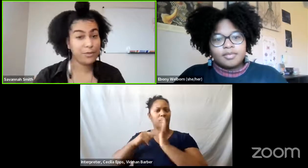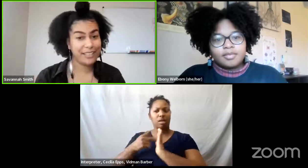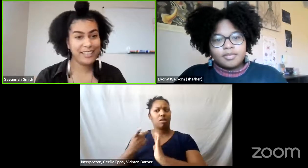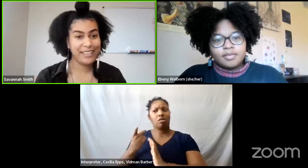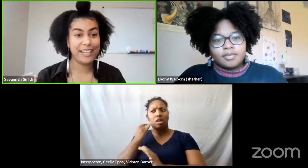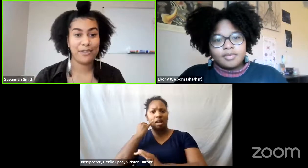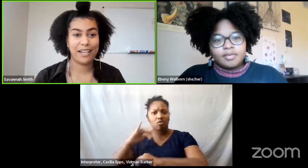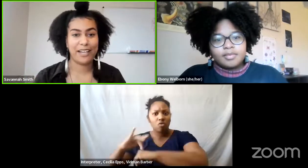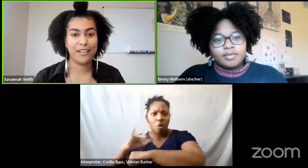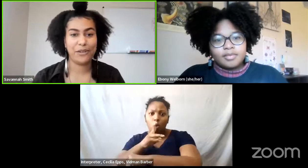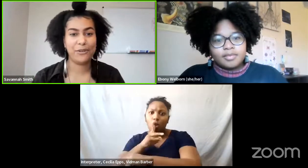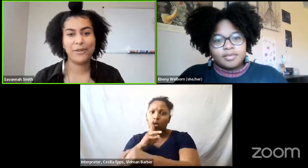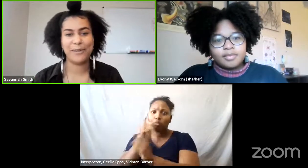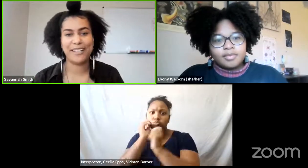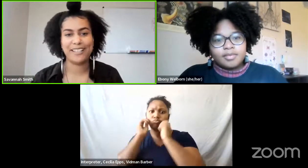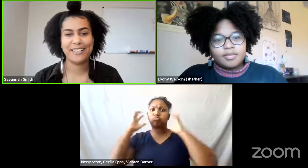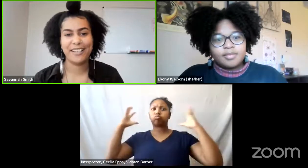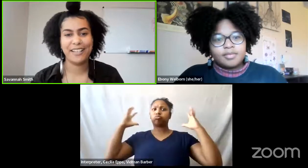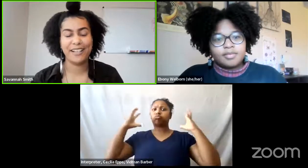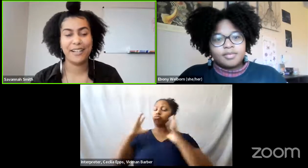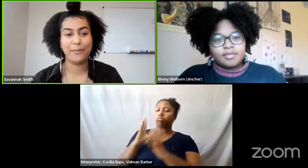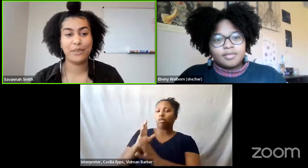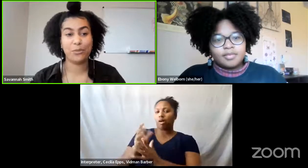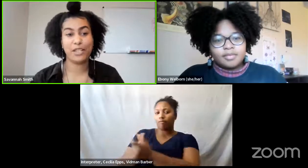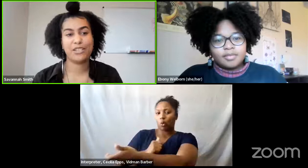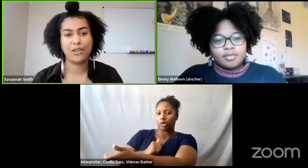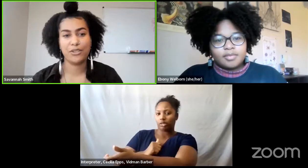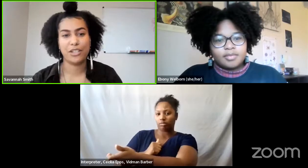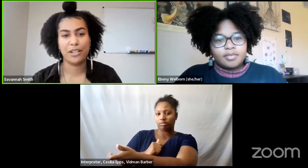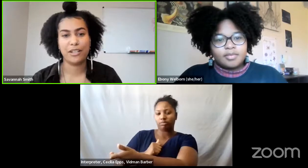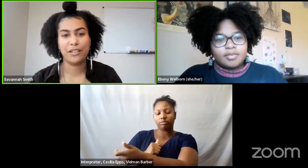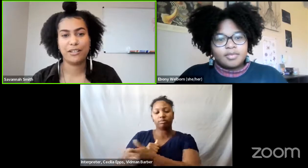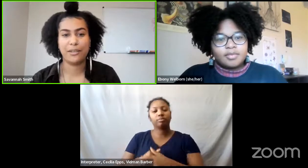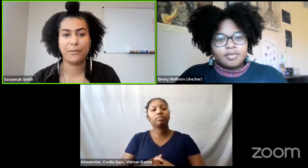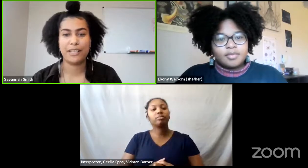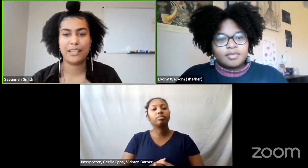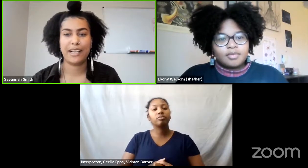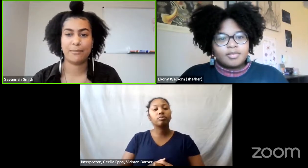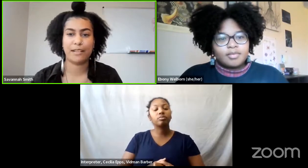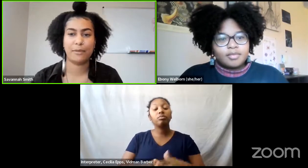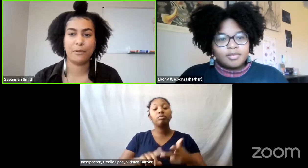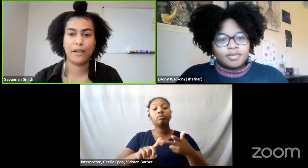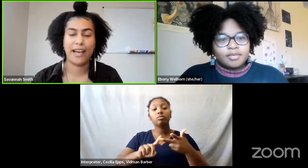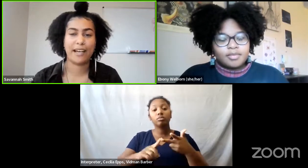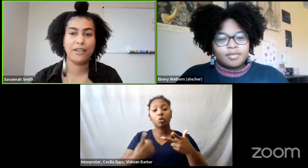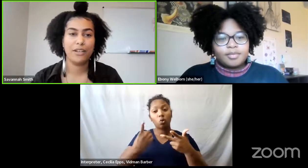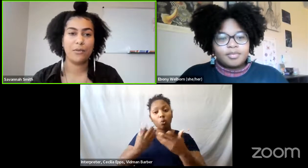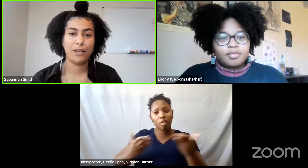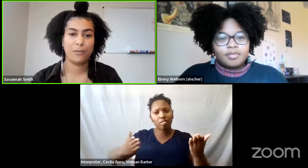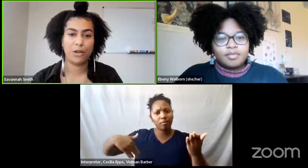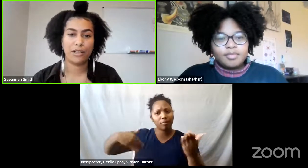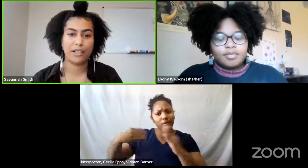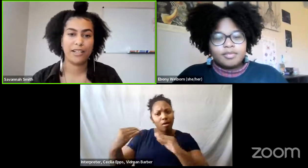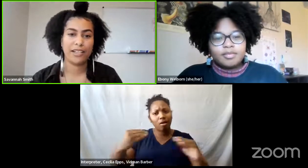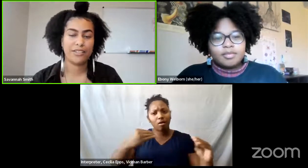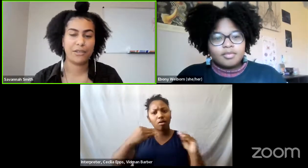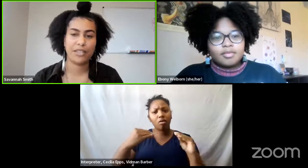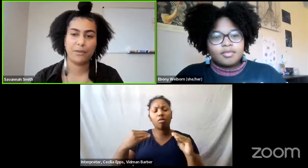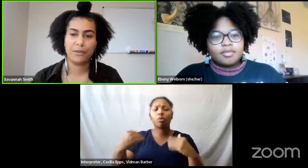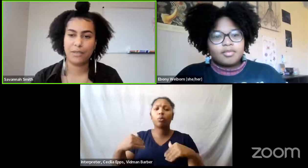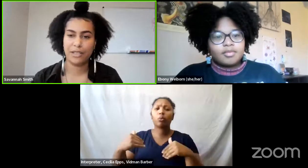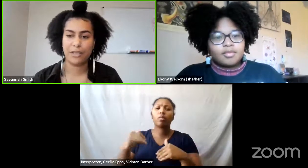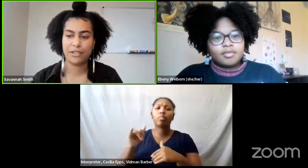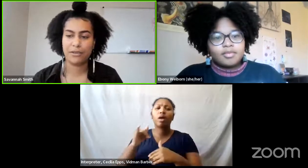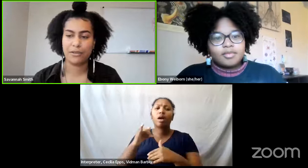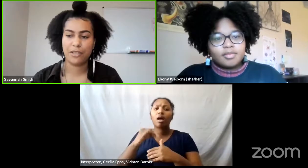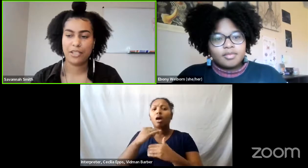What I was really never taught, though, was the rich culture that we as Black people had with water. And so